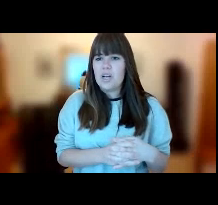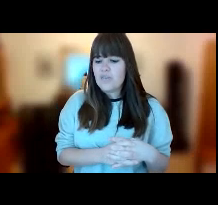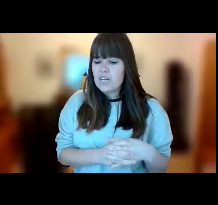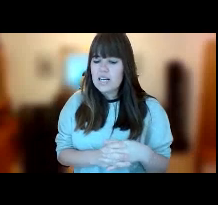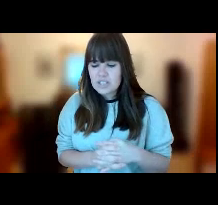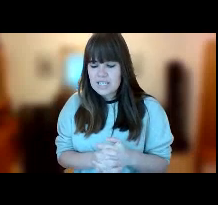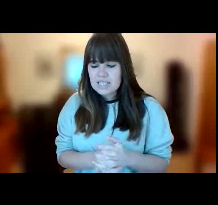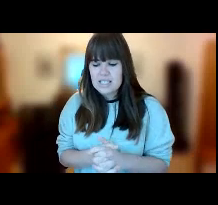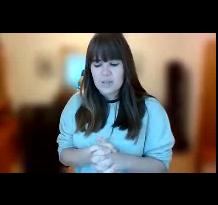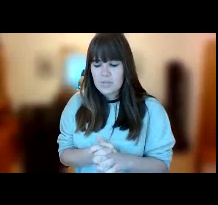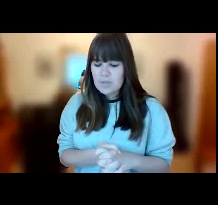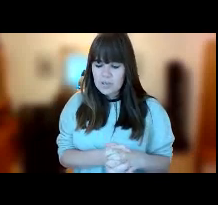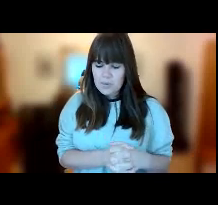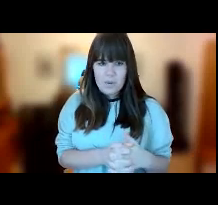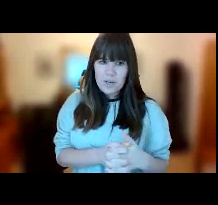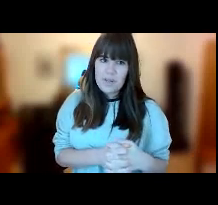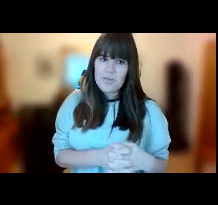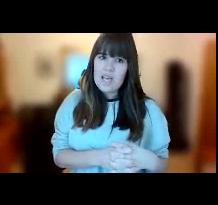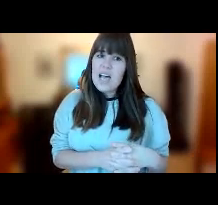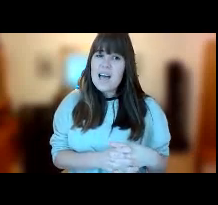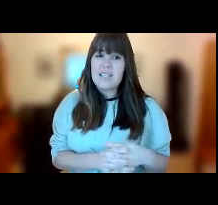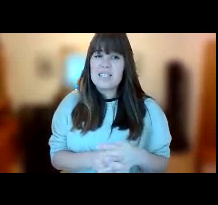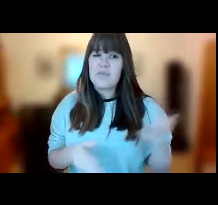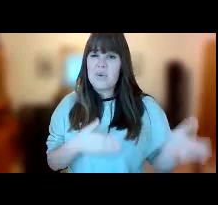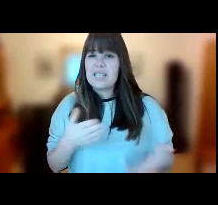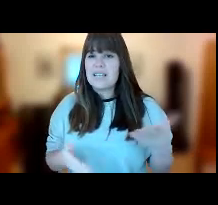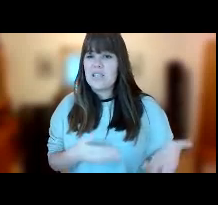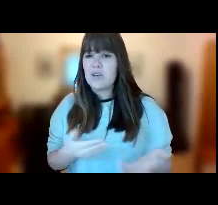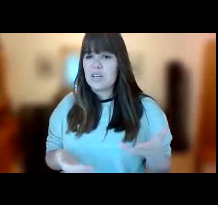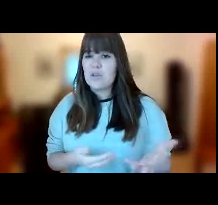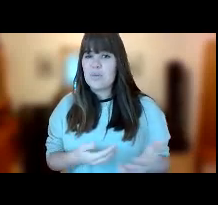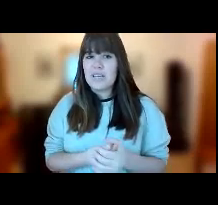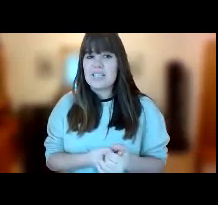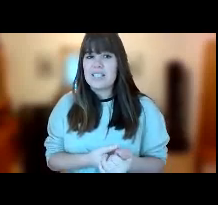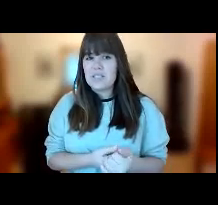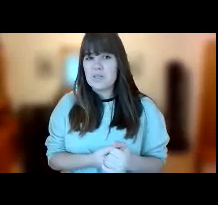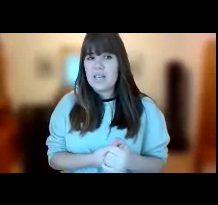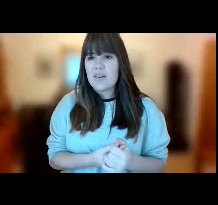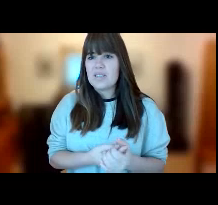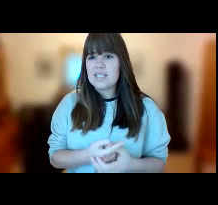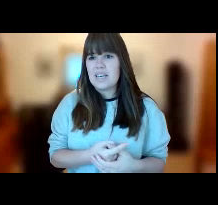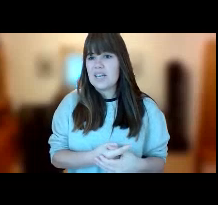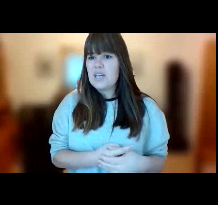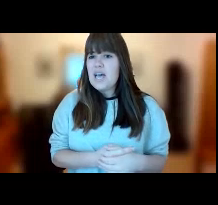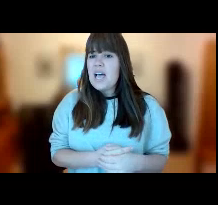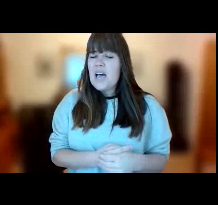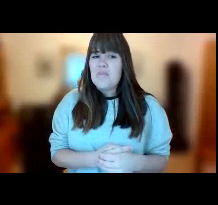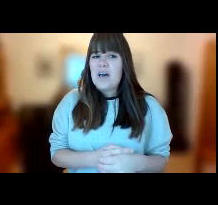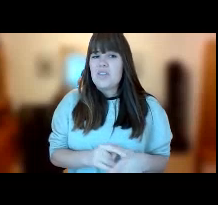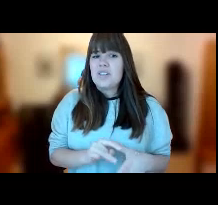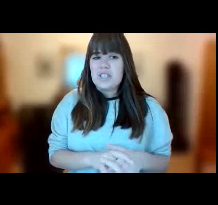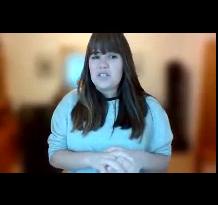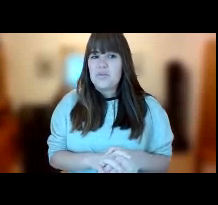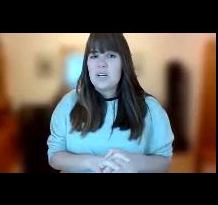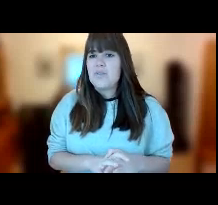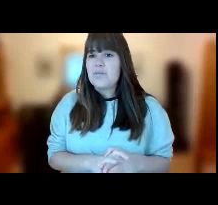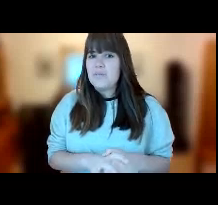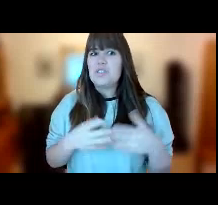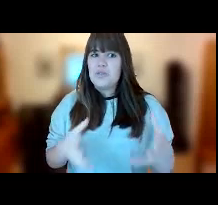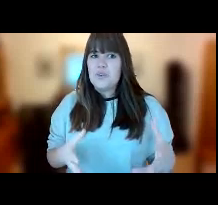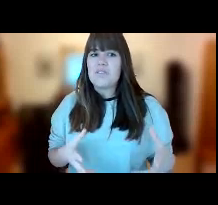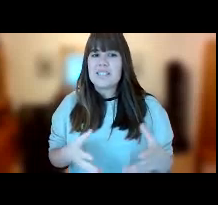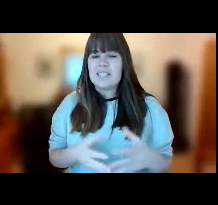use quite a lot within our leisure centres and the people that we work with. And there's different ways then that you can incorporate this into your service to have those additional